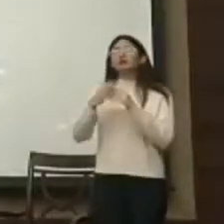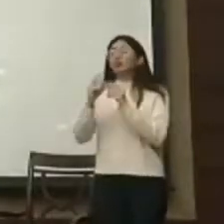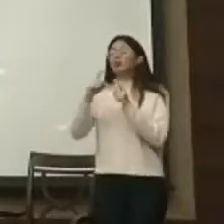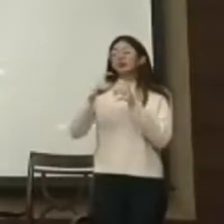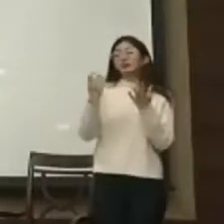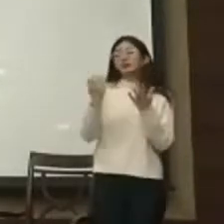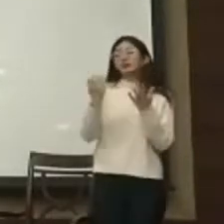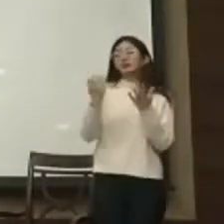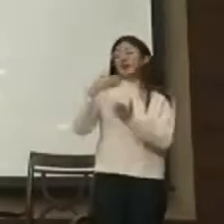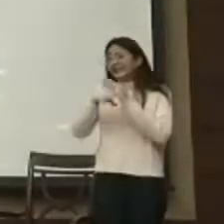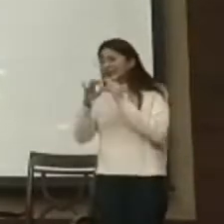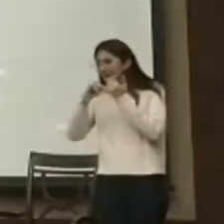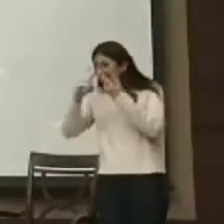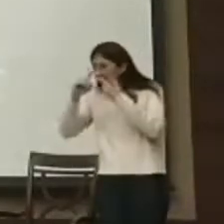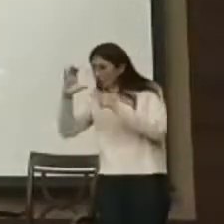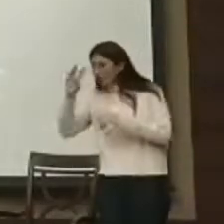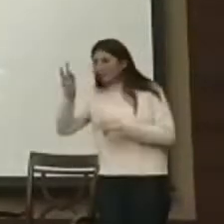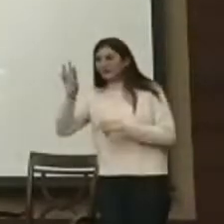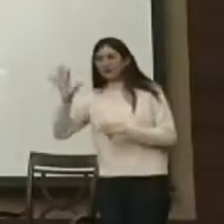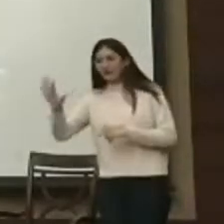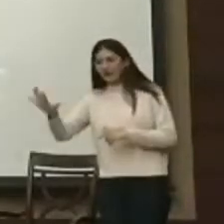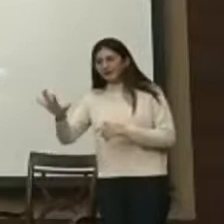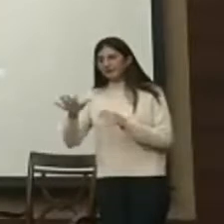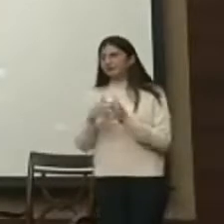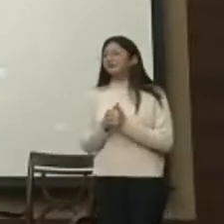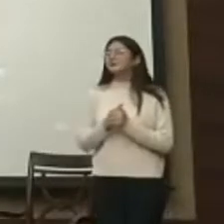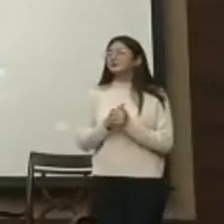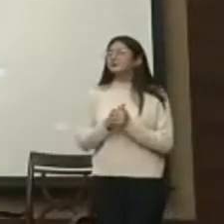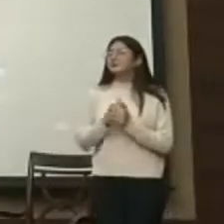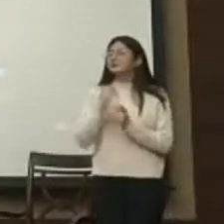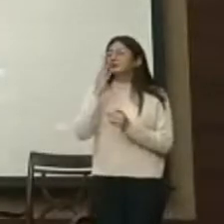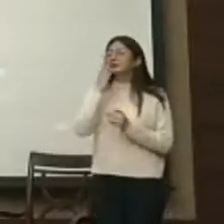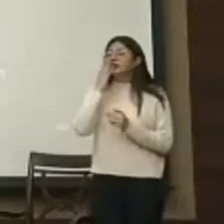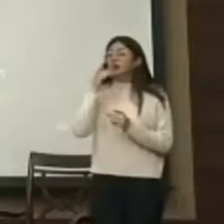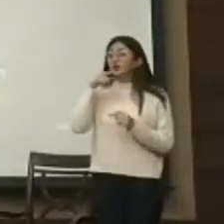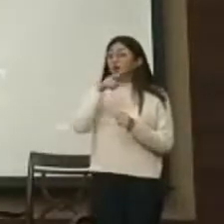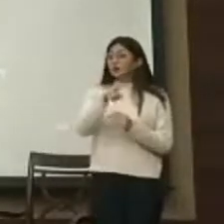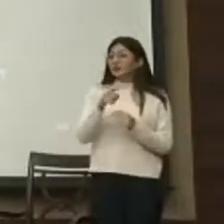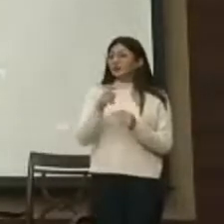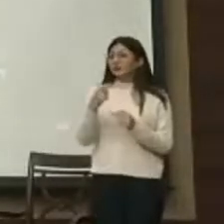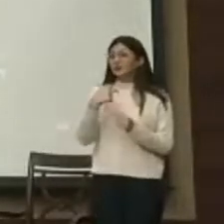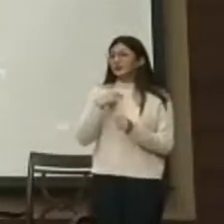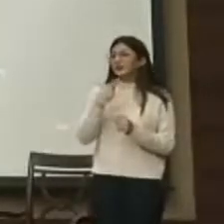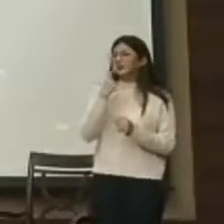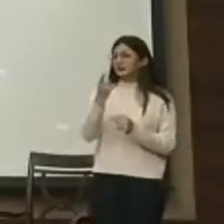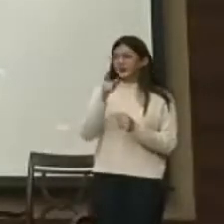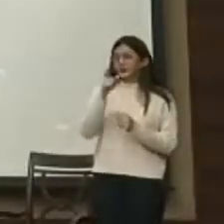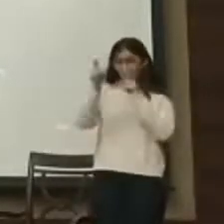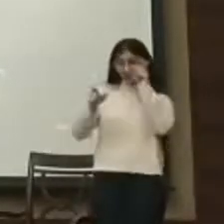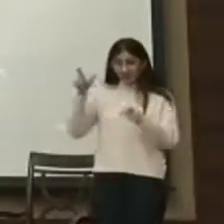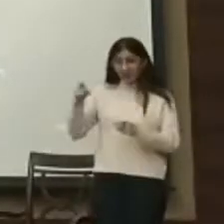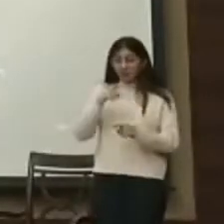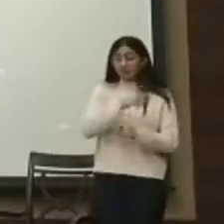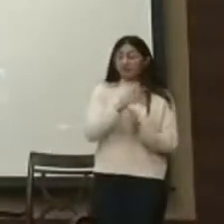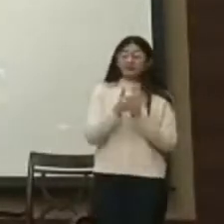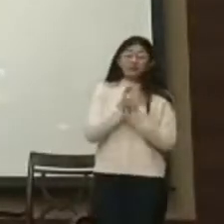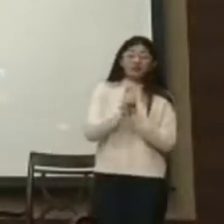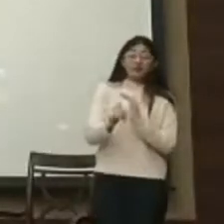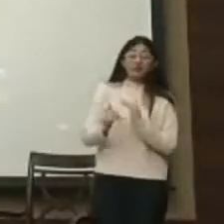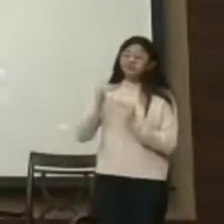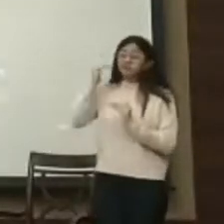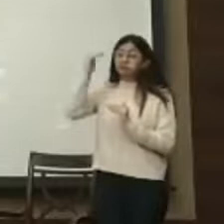35. I believe that in order for the principles of the Act to be realized to their highest potential,